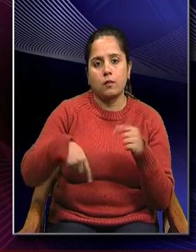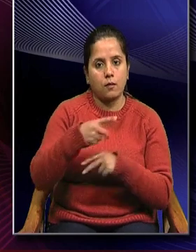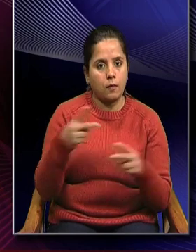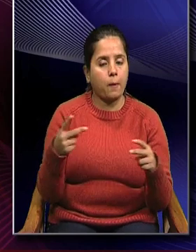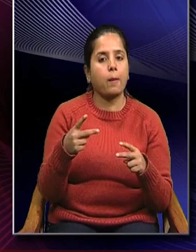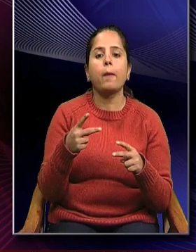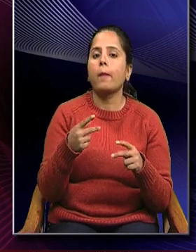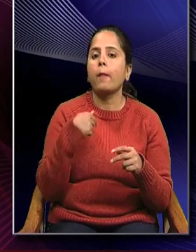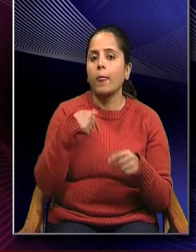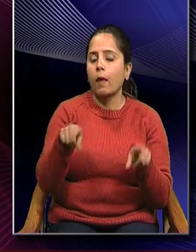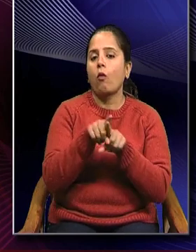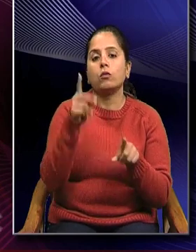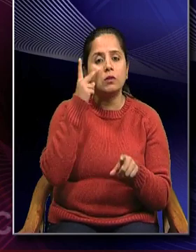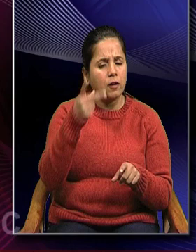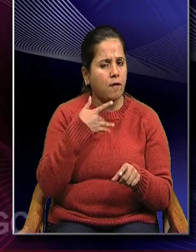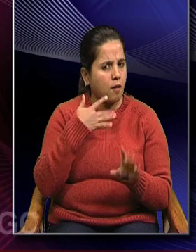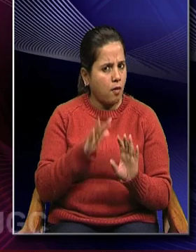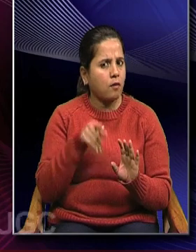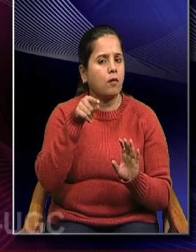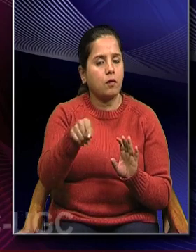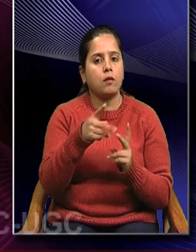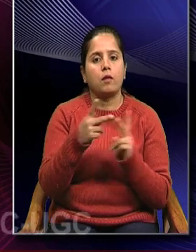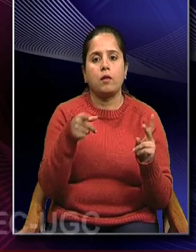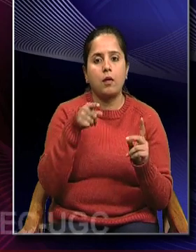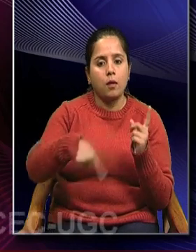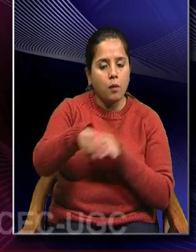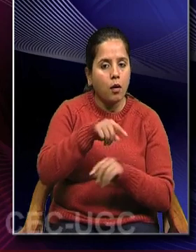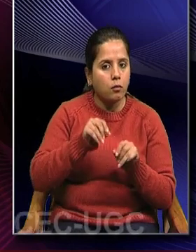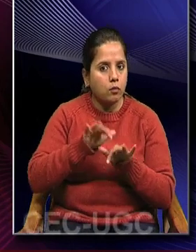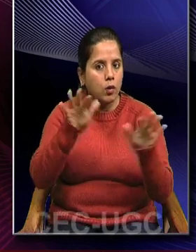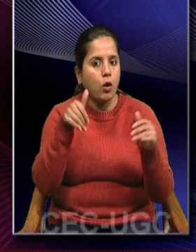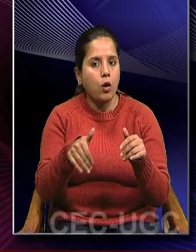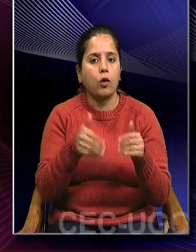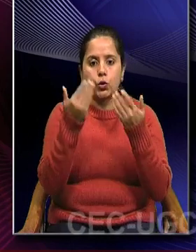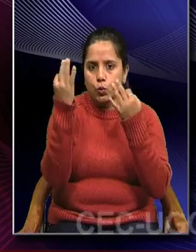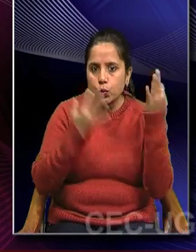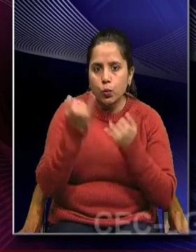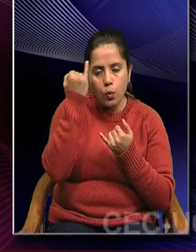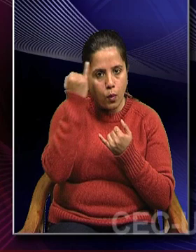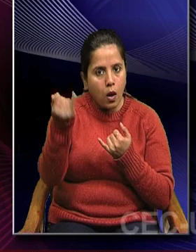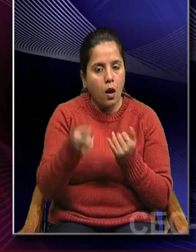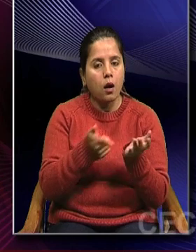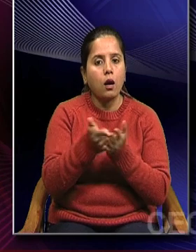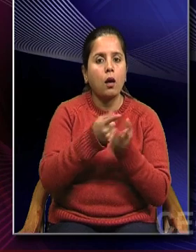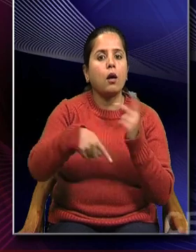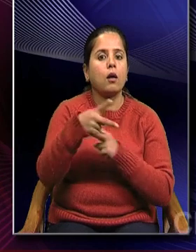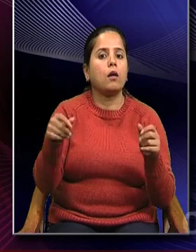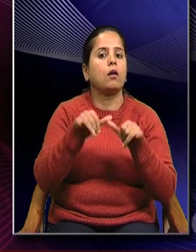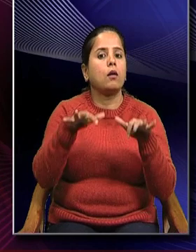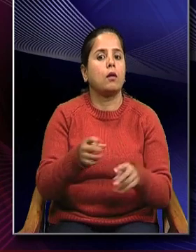We also see that how it also in turn stimulated the opening of the new areas of agricultural land and raw